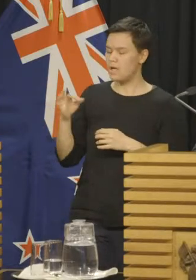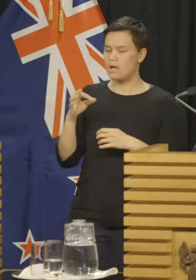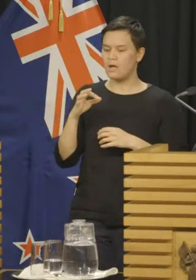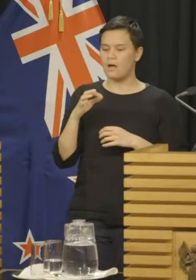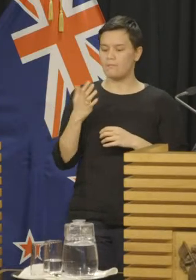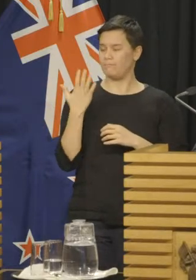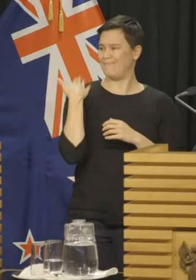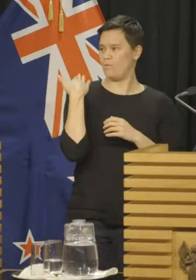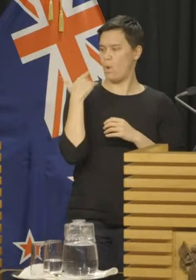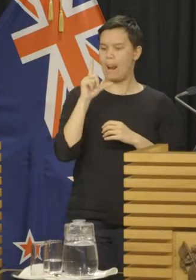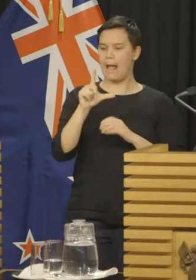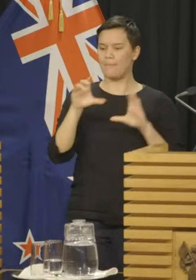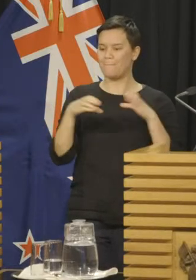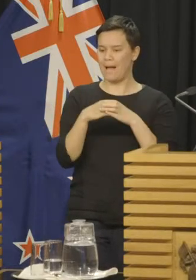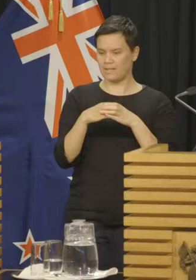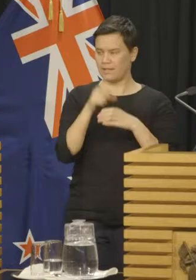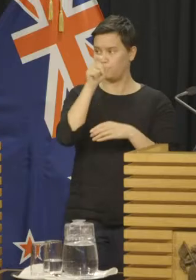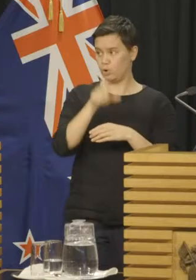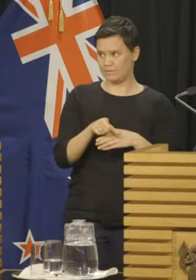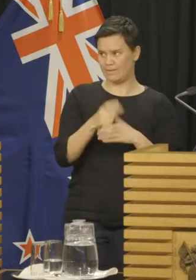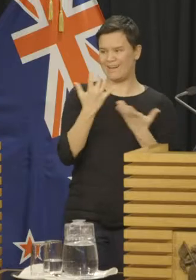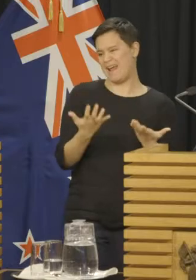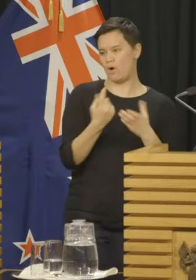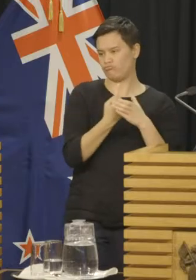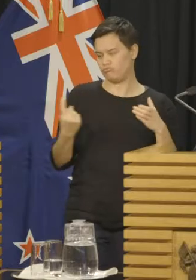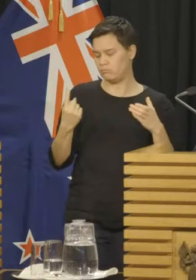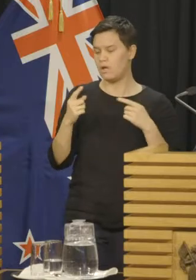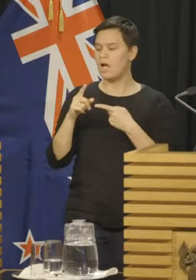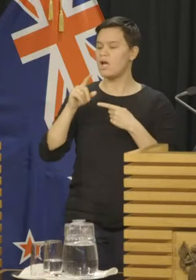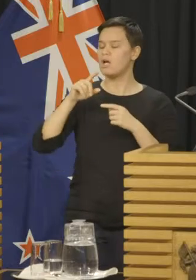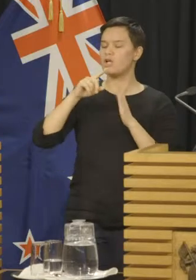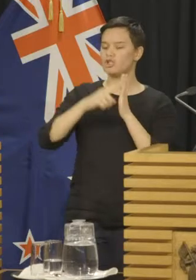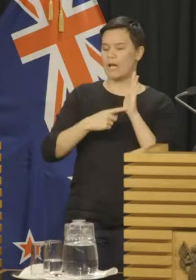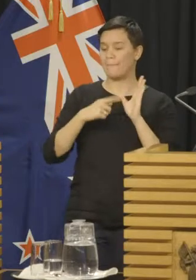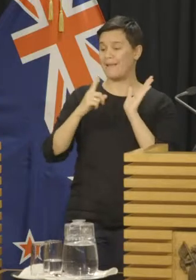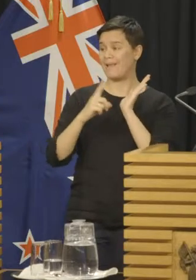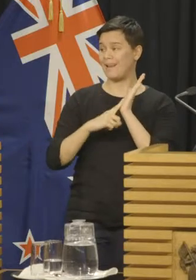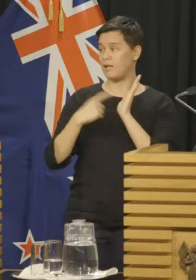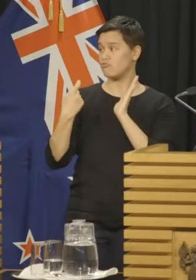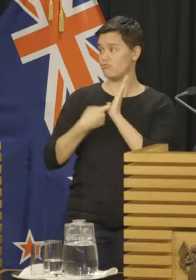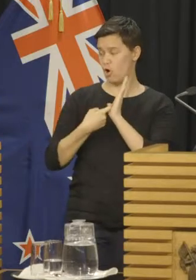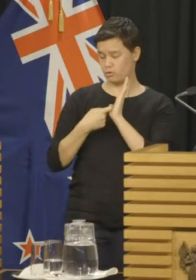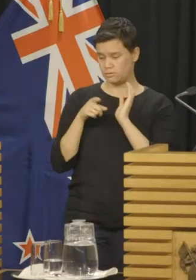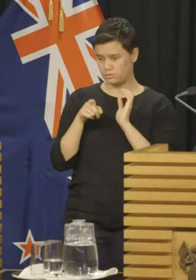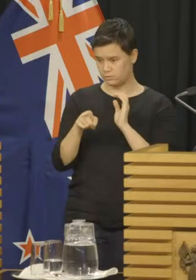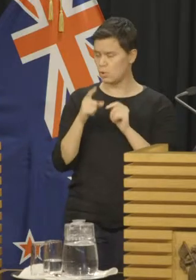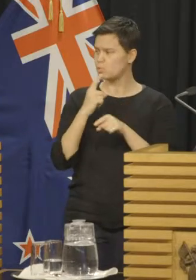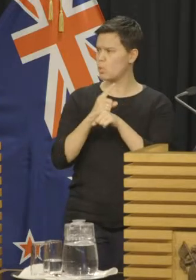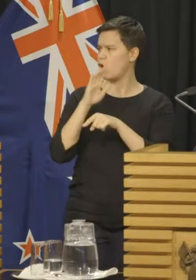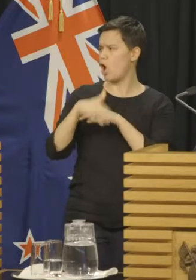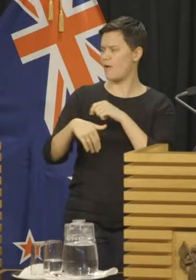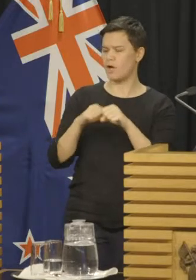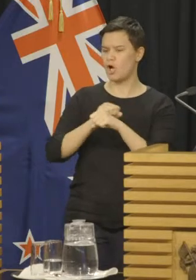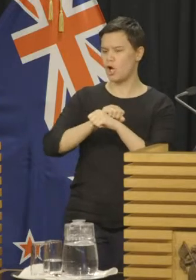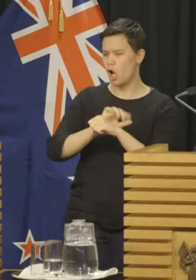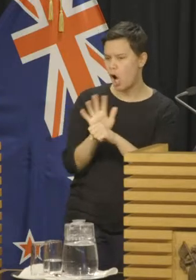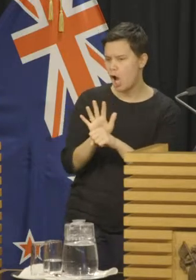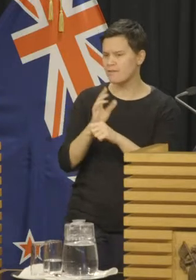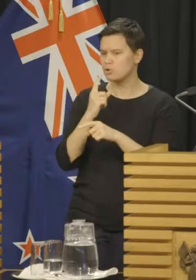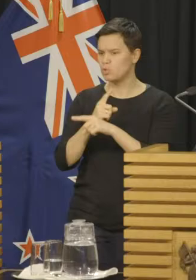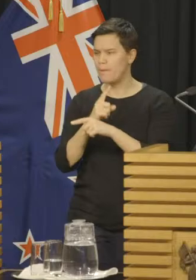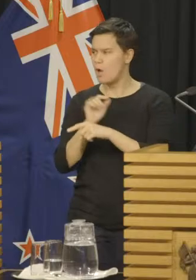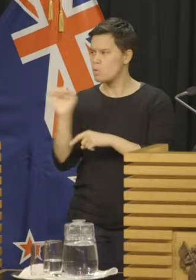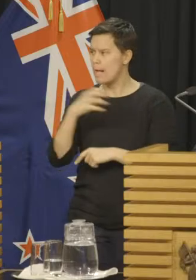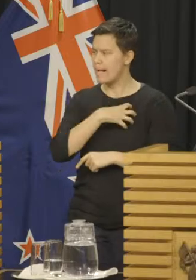with the Public Party, who has some questionable views around COVID-19 and your own government as well. Do you think